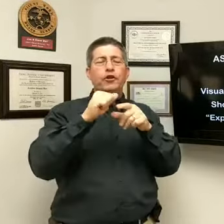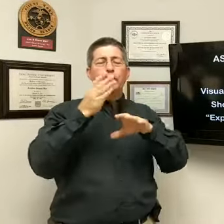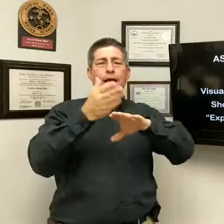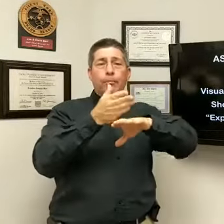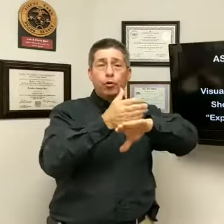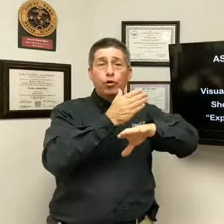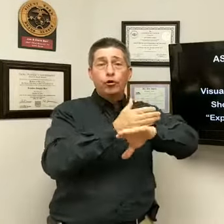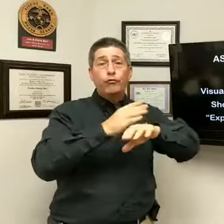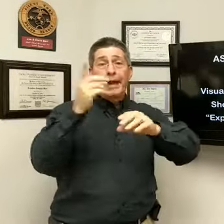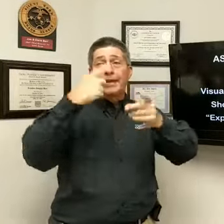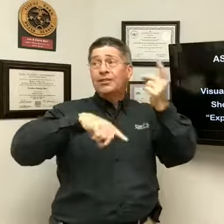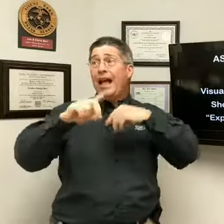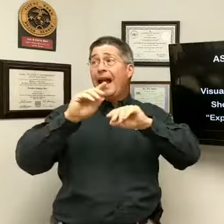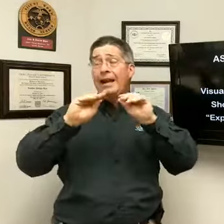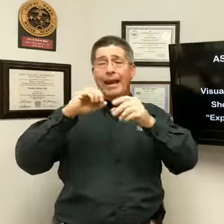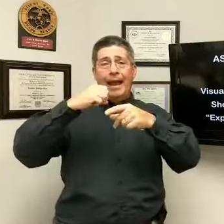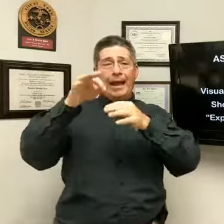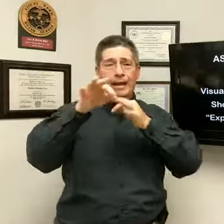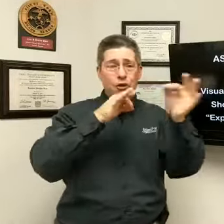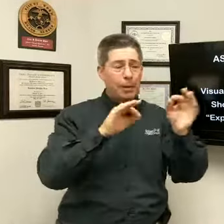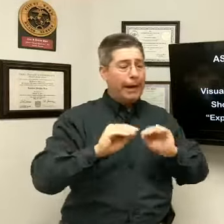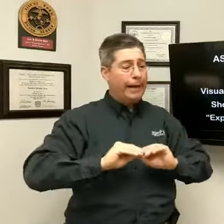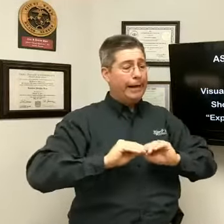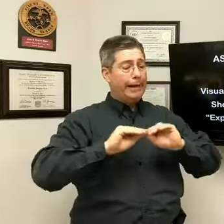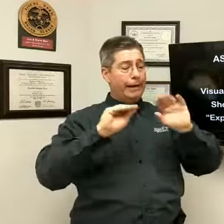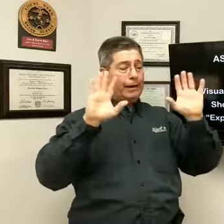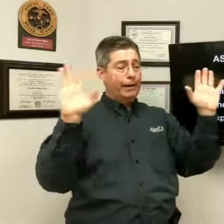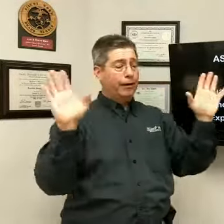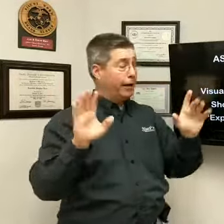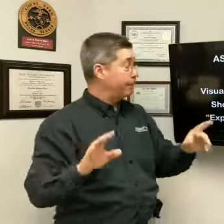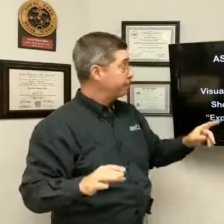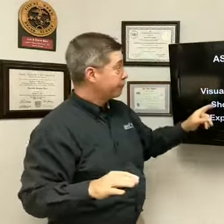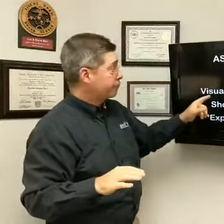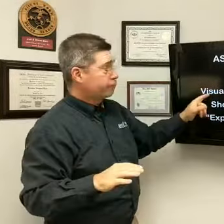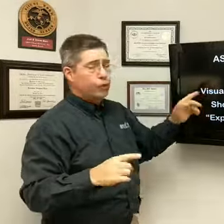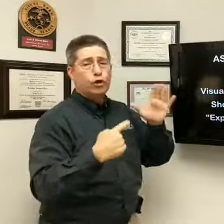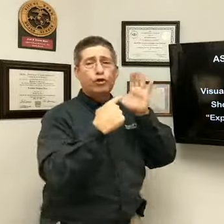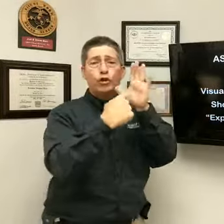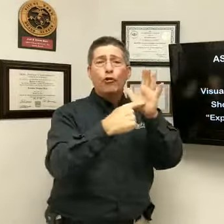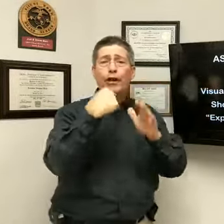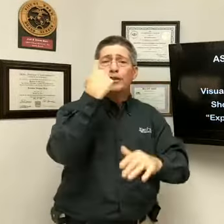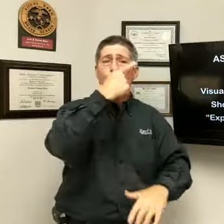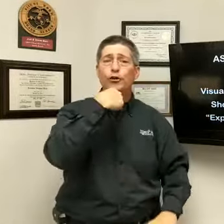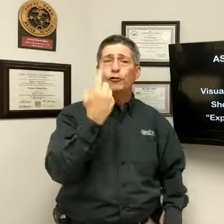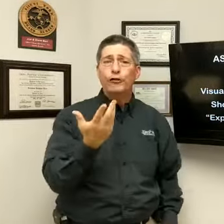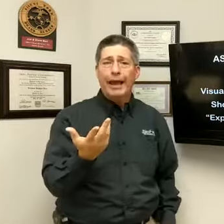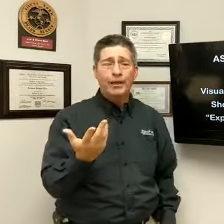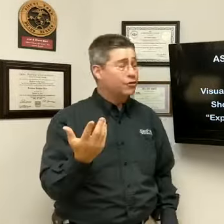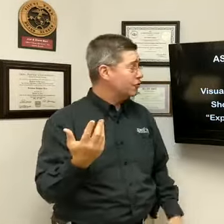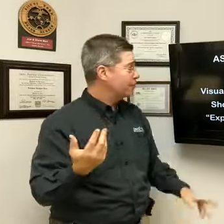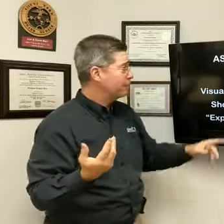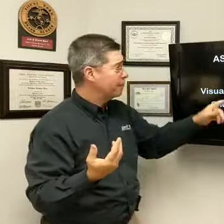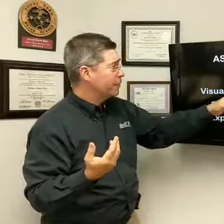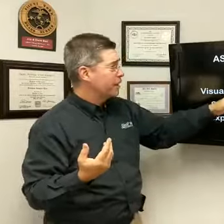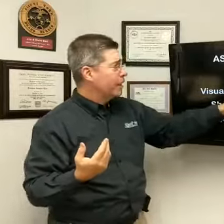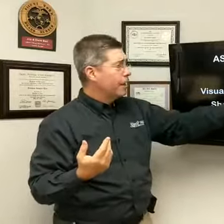can improve and sign and explain clearly. Show things on your face.